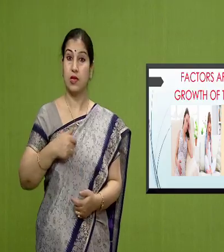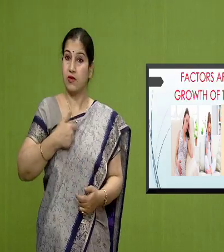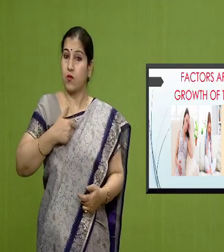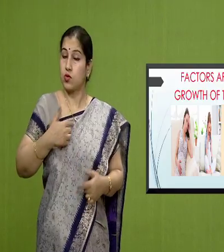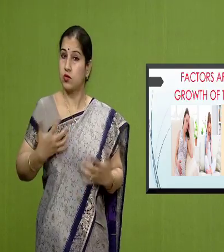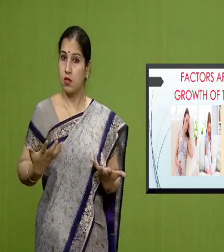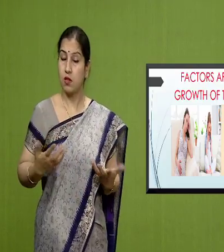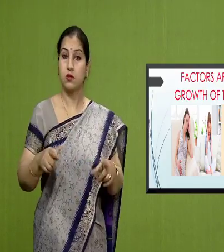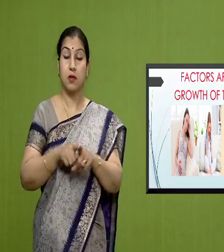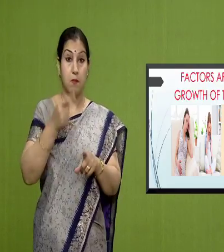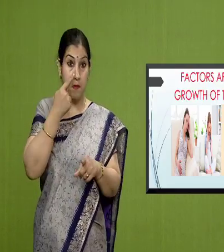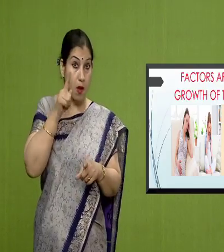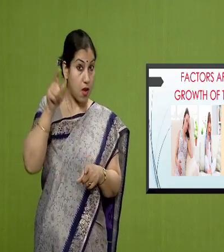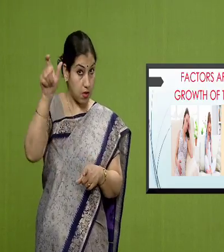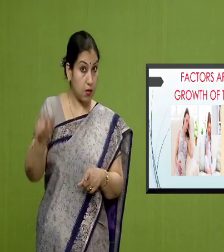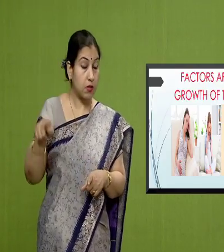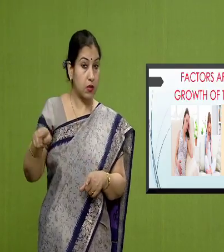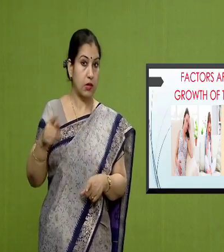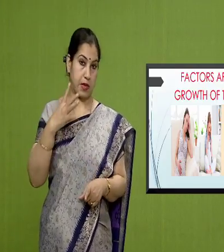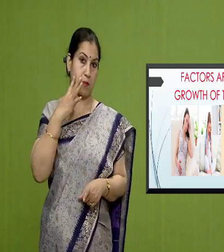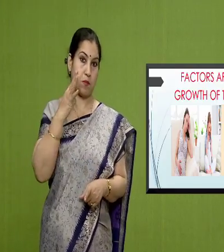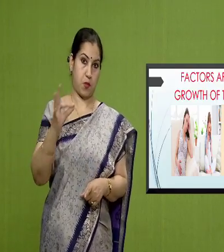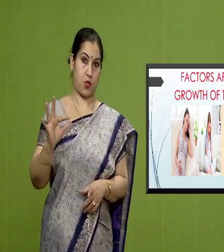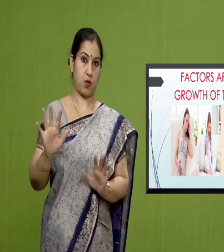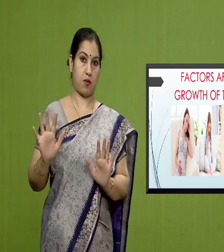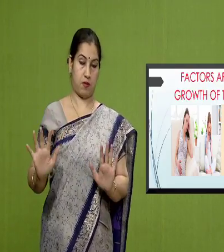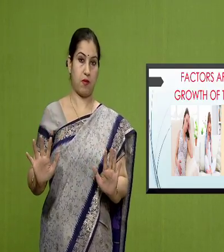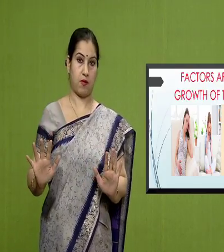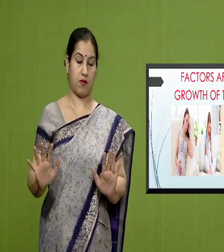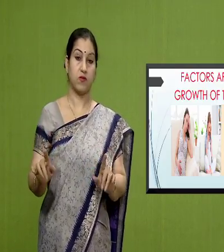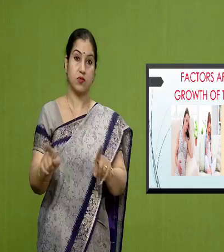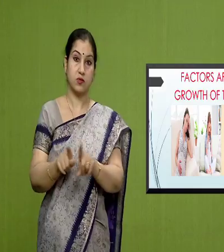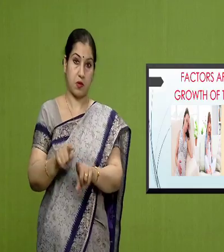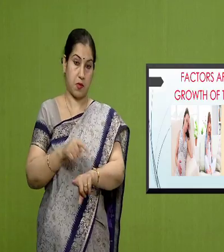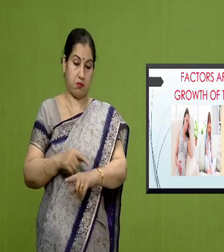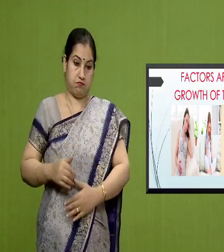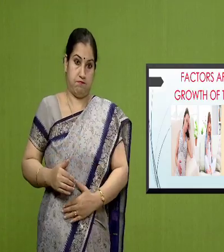Emotional state of the mother is very important during pregnancy.